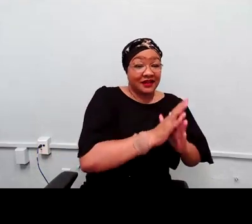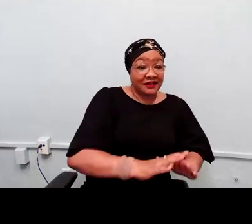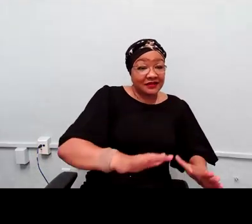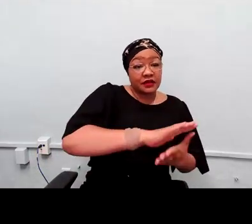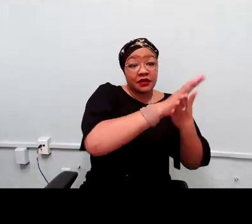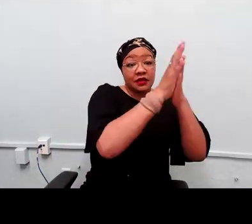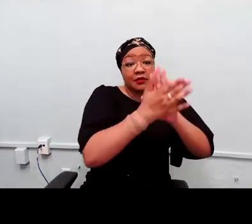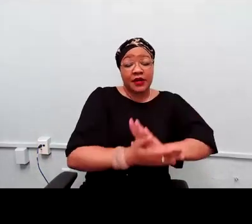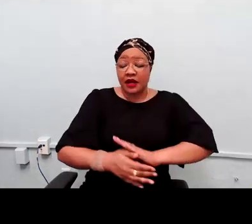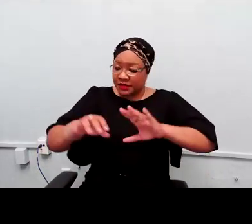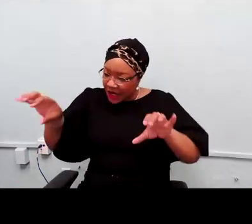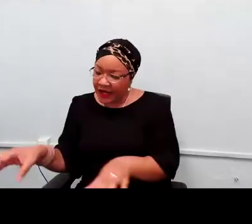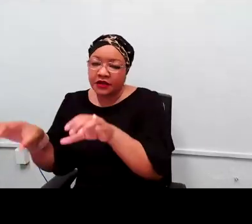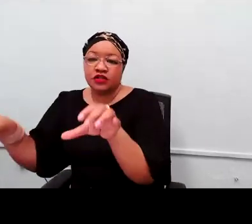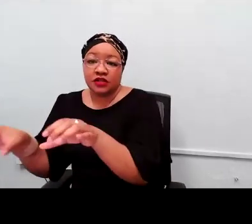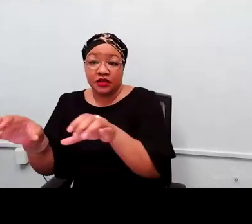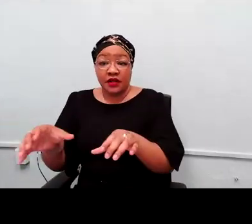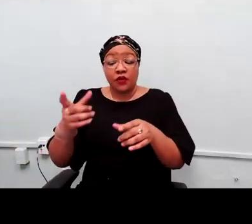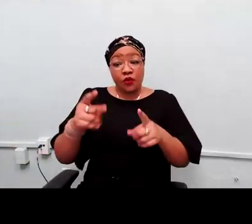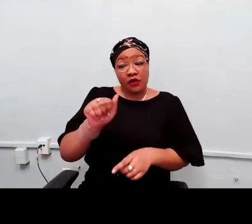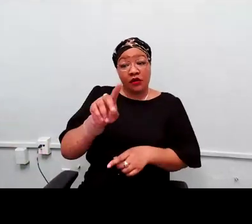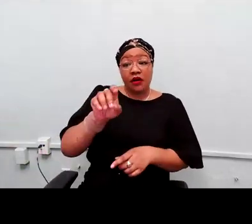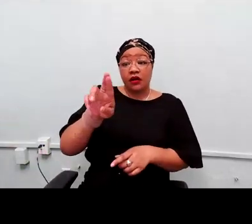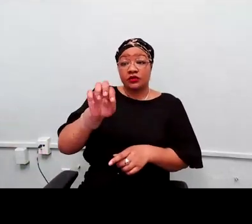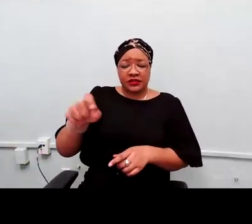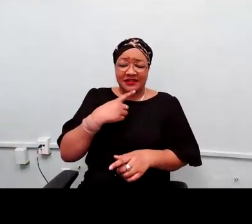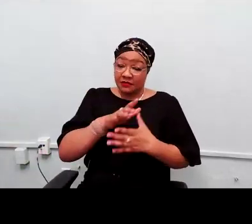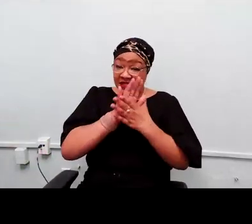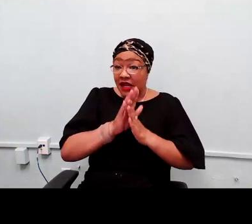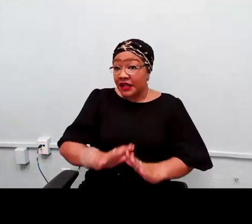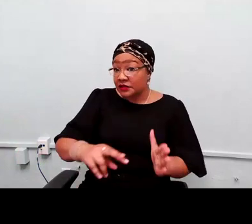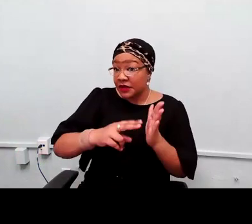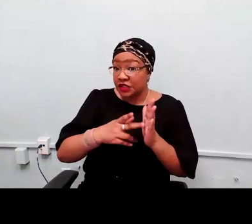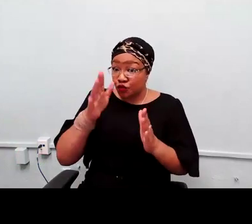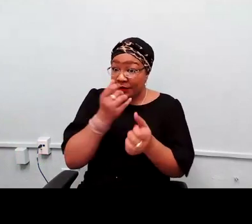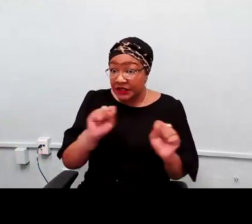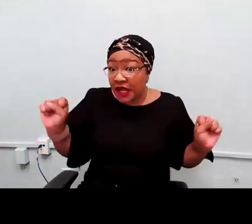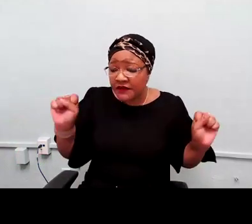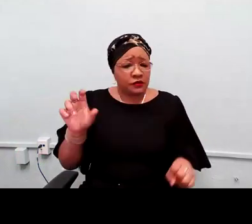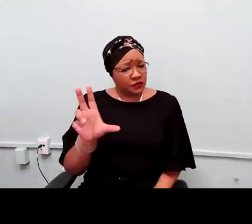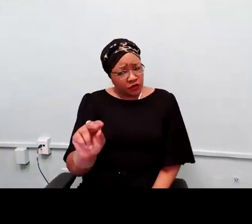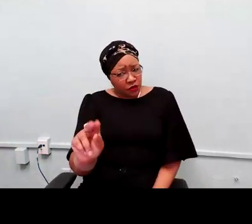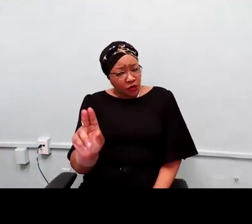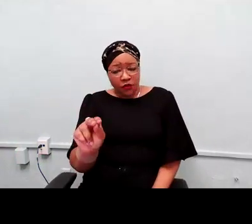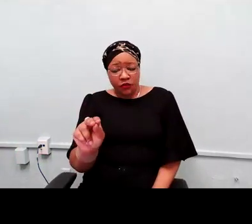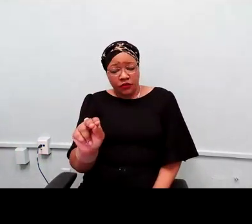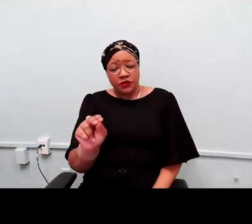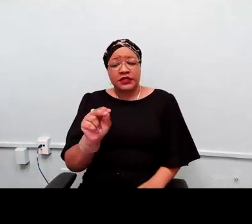says, my silence did not protect me, and your silence will not protect you, right?